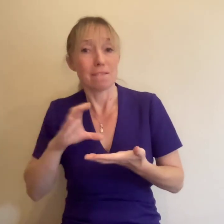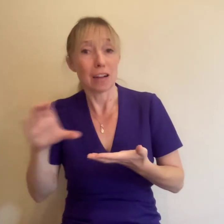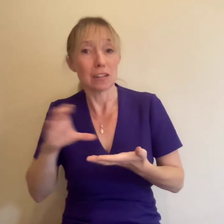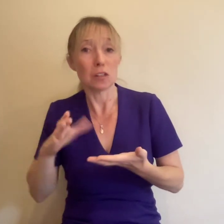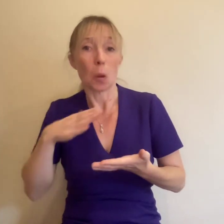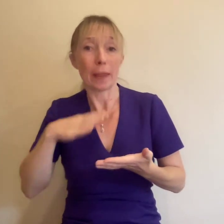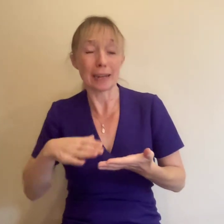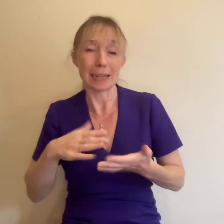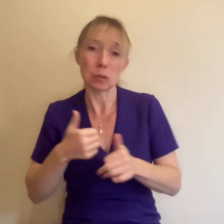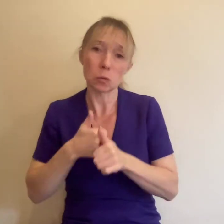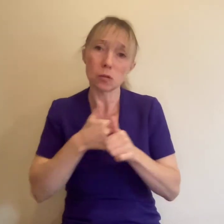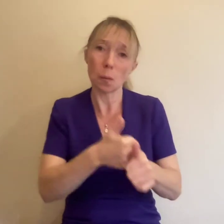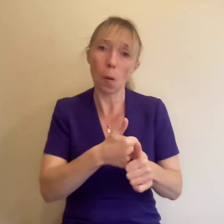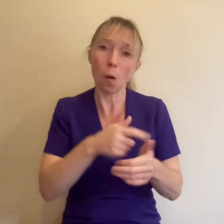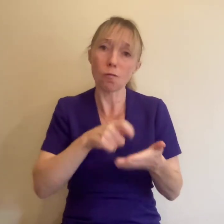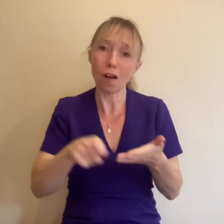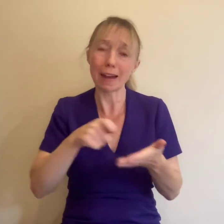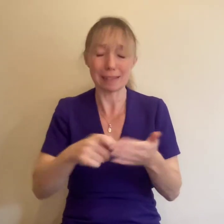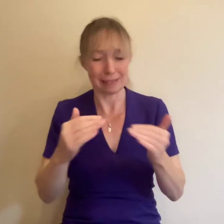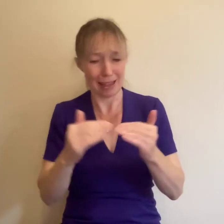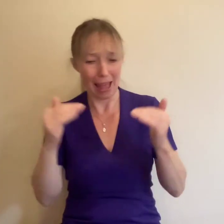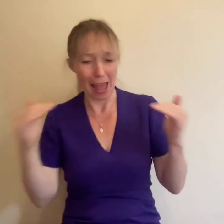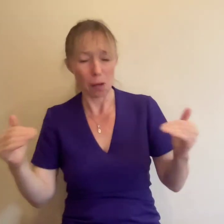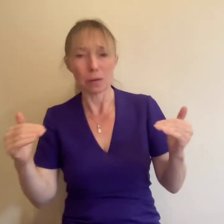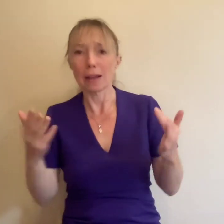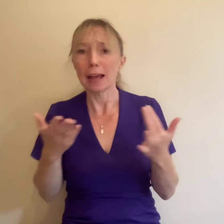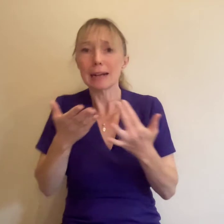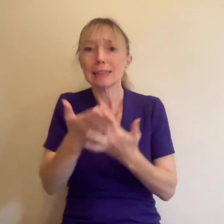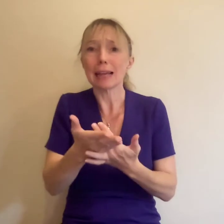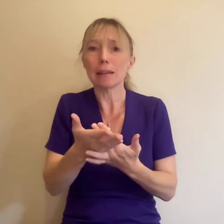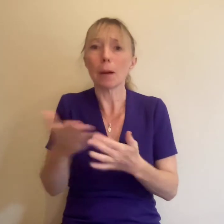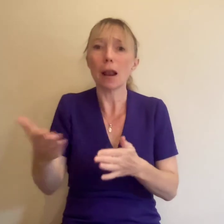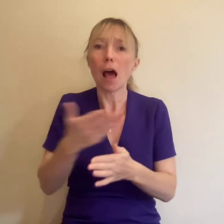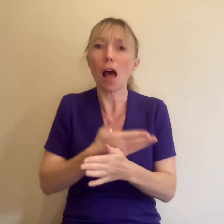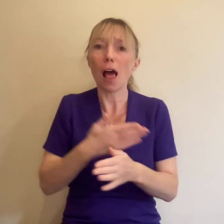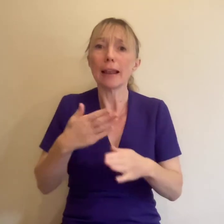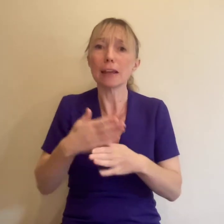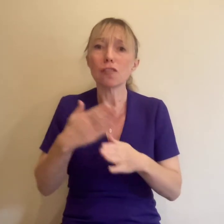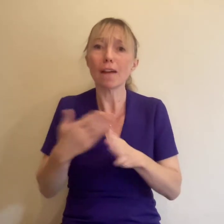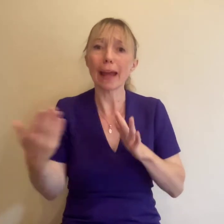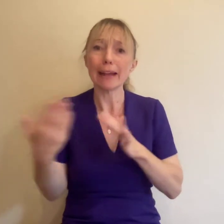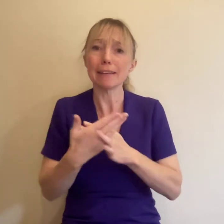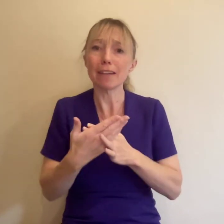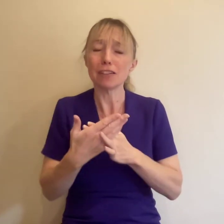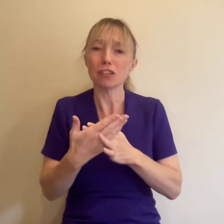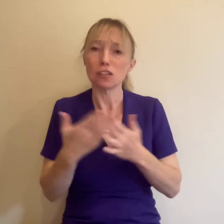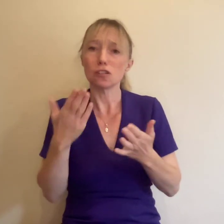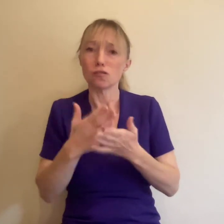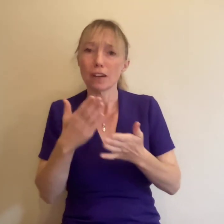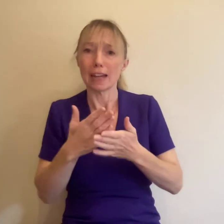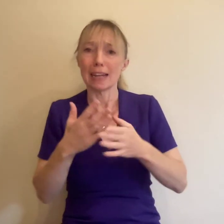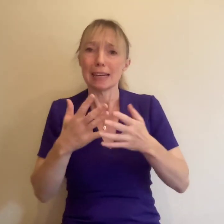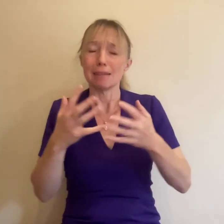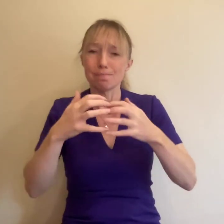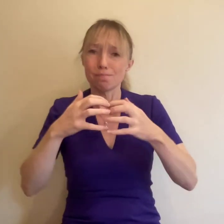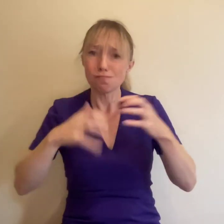and equitable and accessible early career interventions to address the systemic barriers faced by writers on a